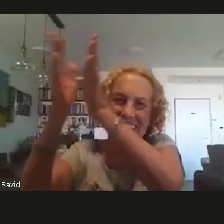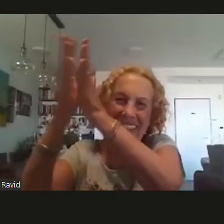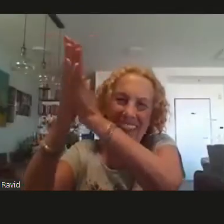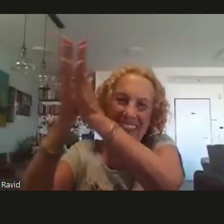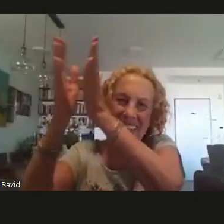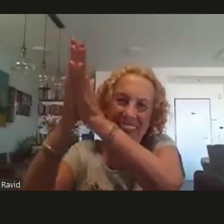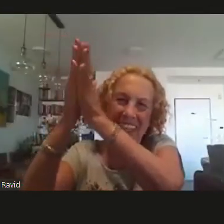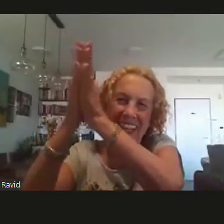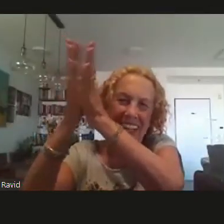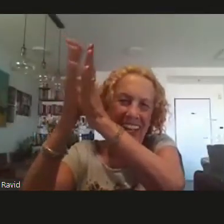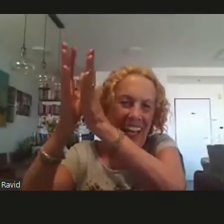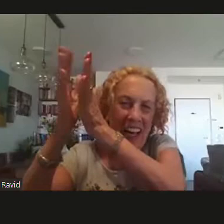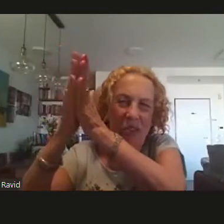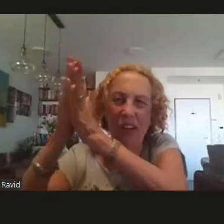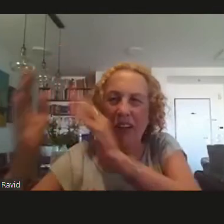much.